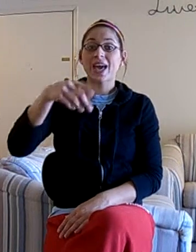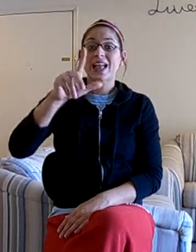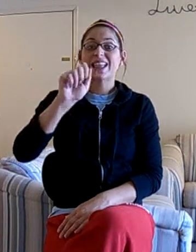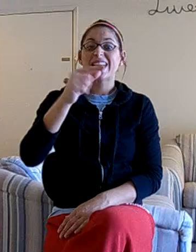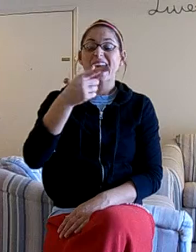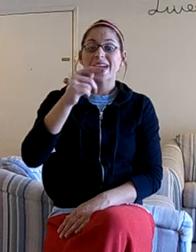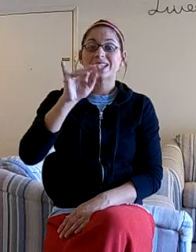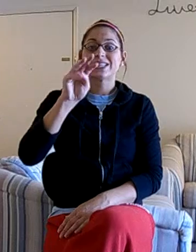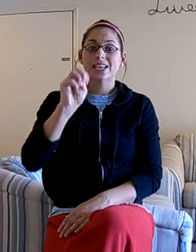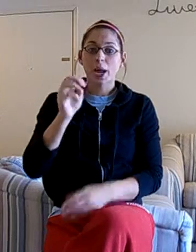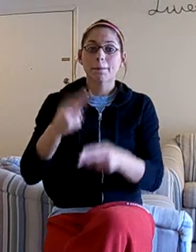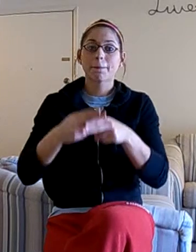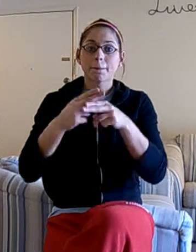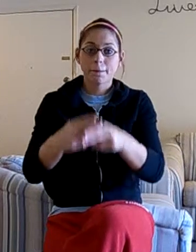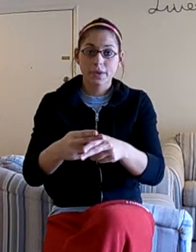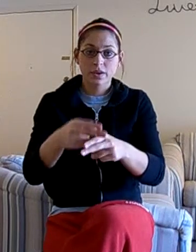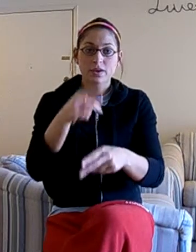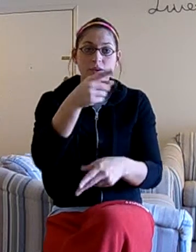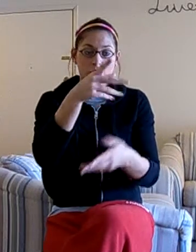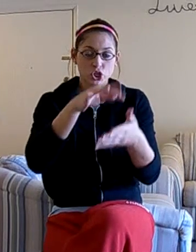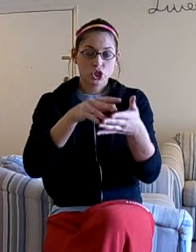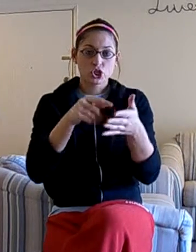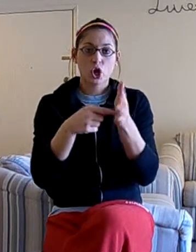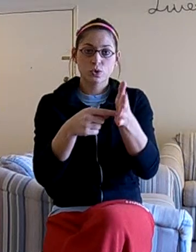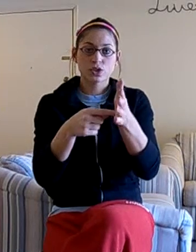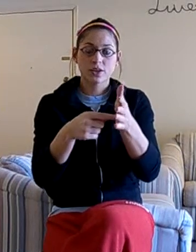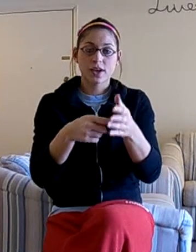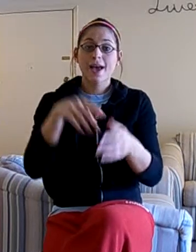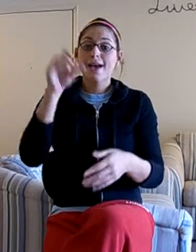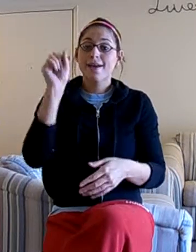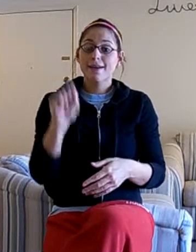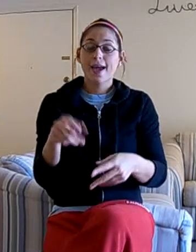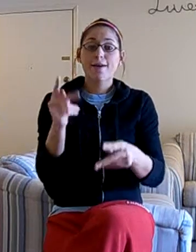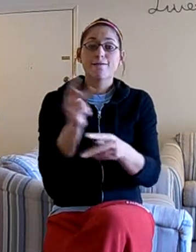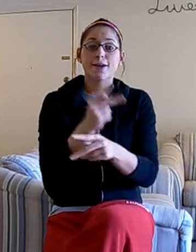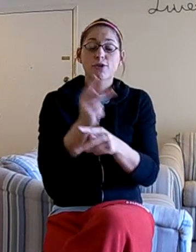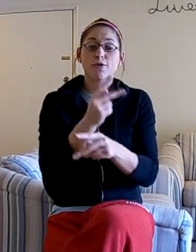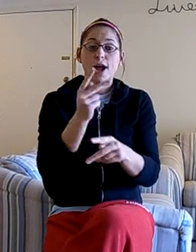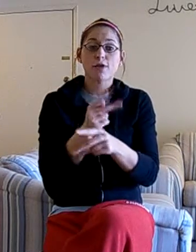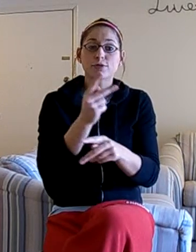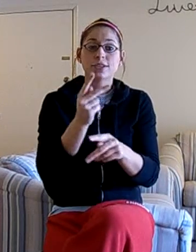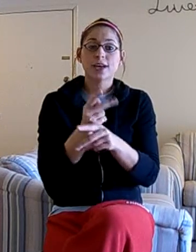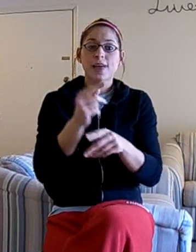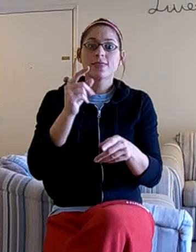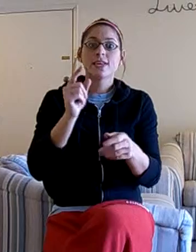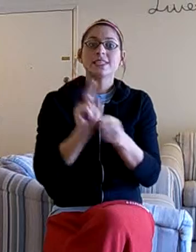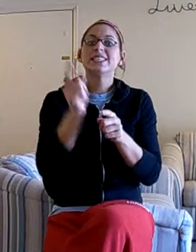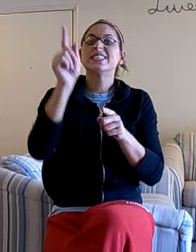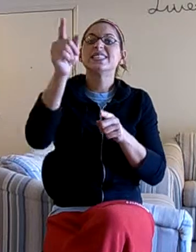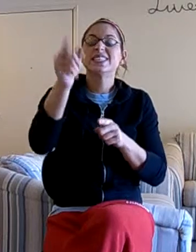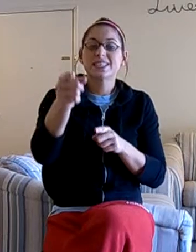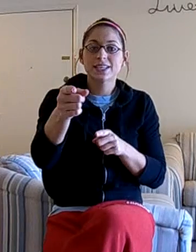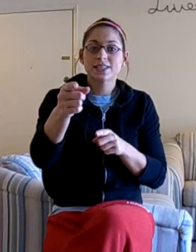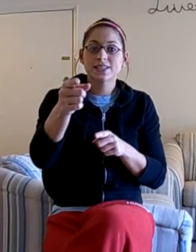tutorial shows. They can calculate the exact distance that seismograph station is from the